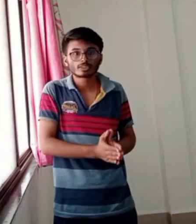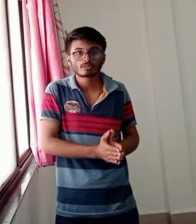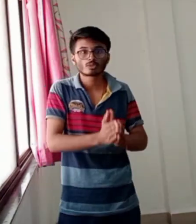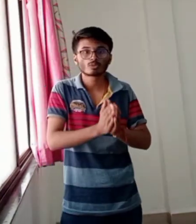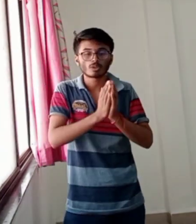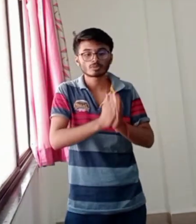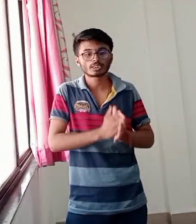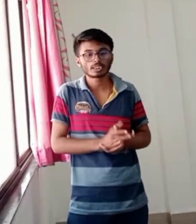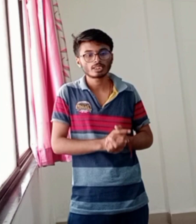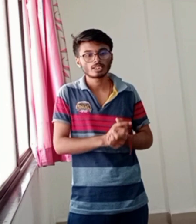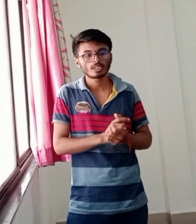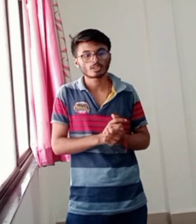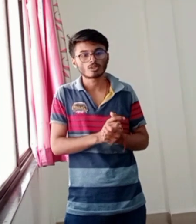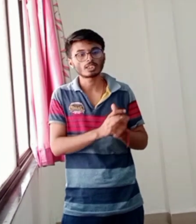to form the chain called as a